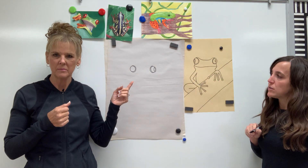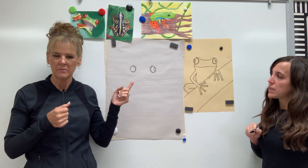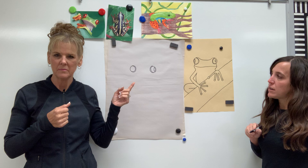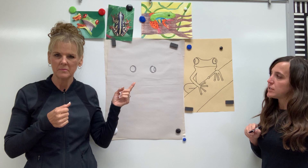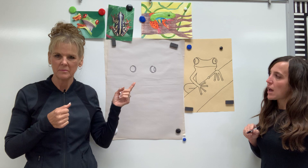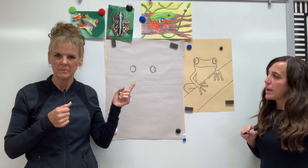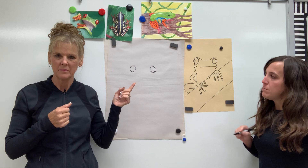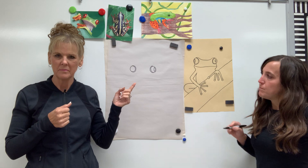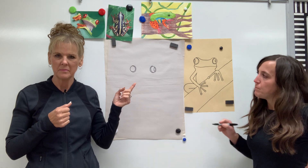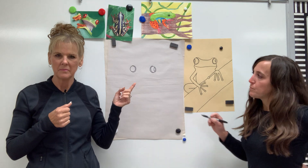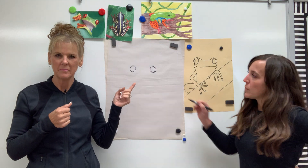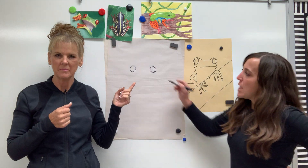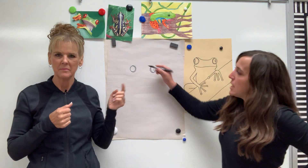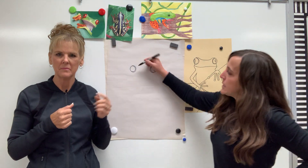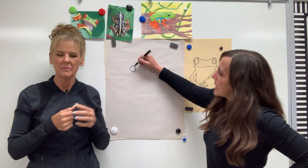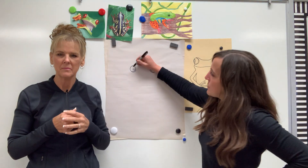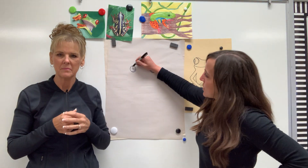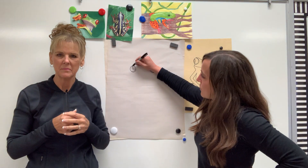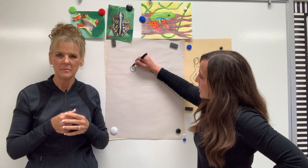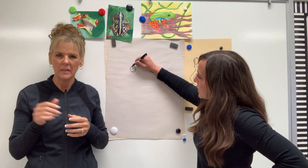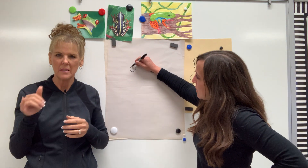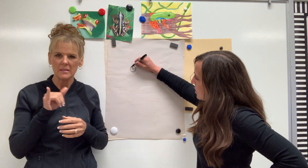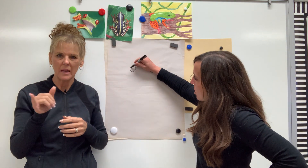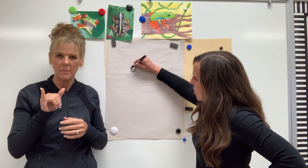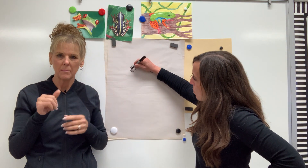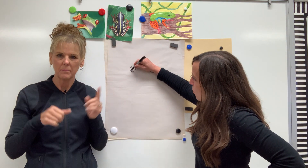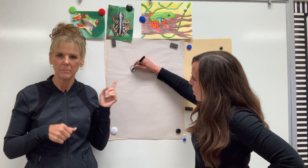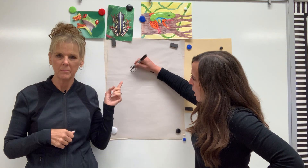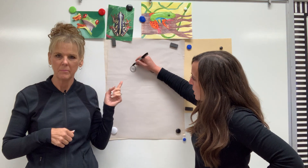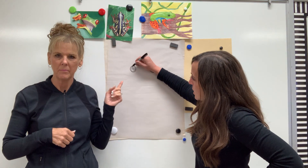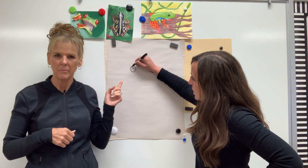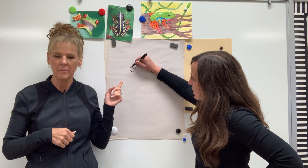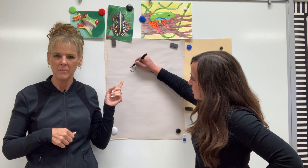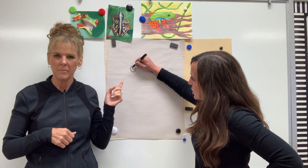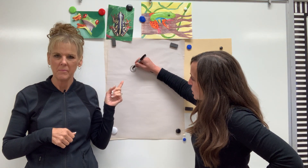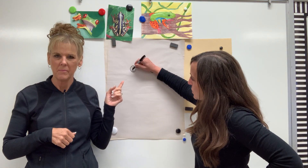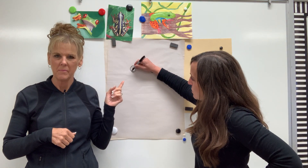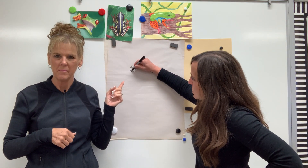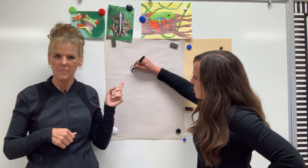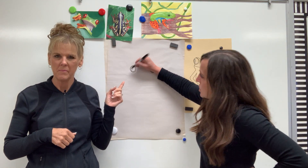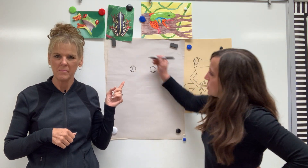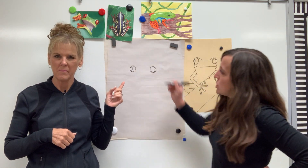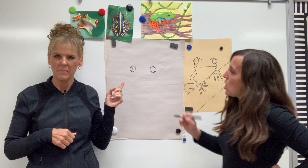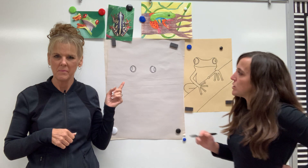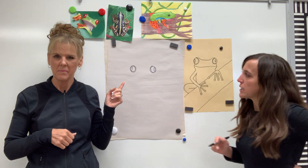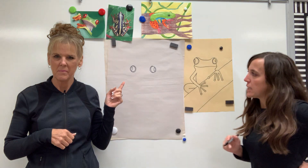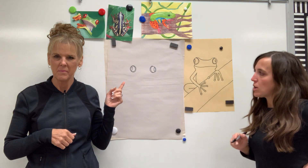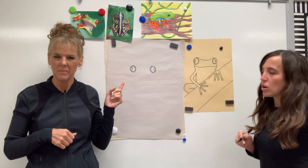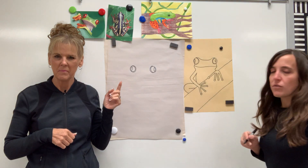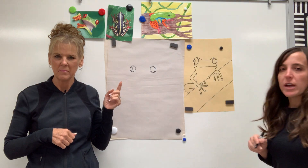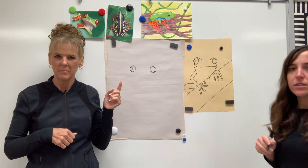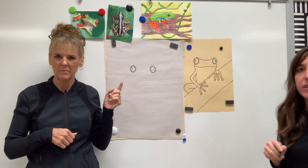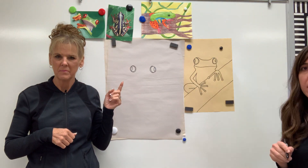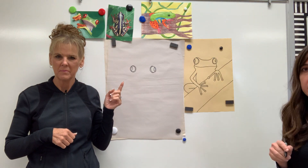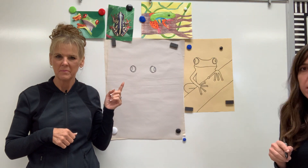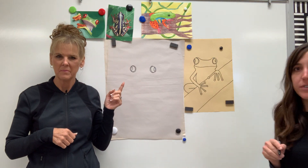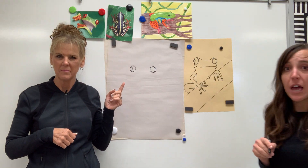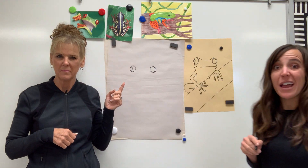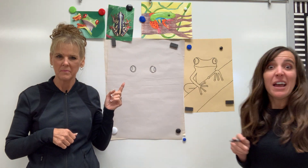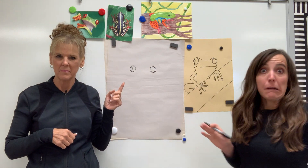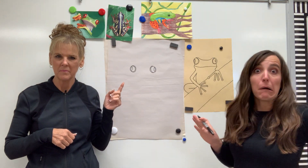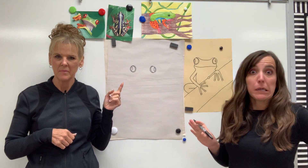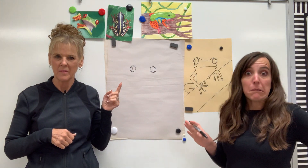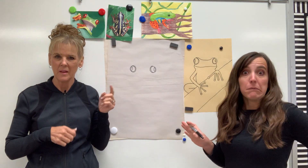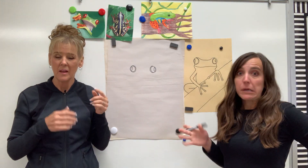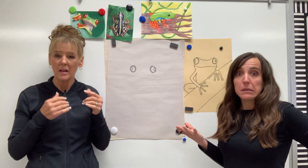the outside of his eye. Same thing over here. 1, 2 tall, skinny curve lines on the outside of his